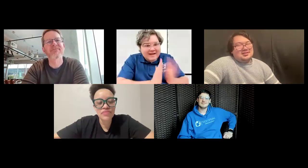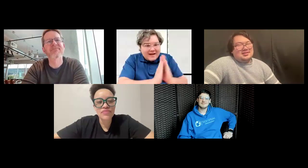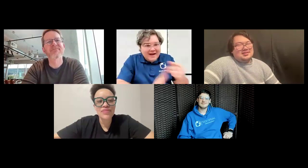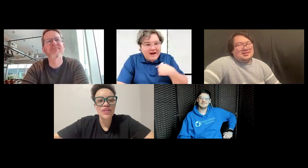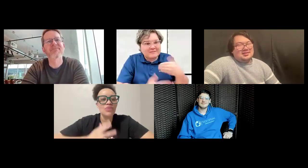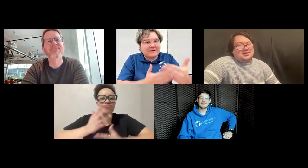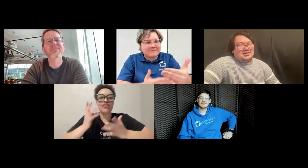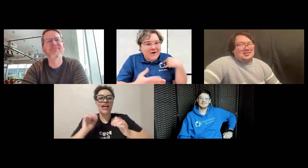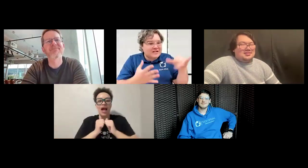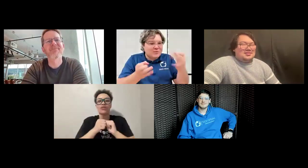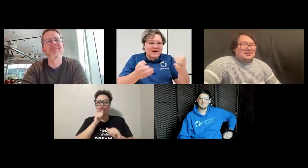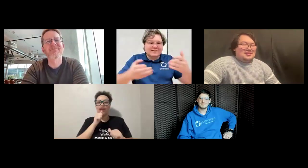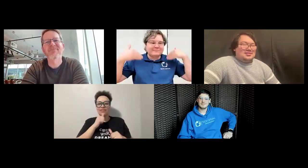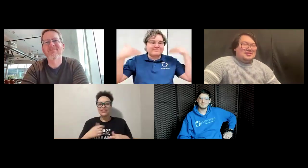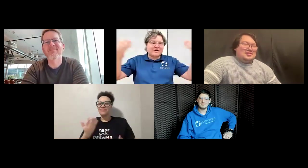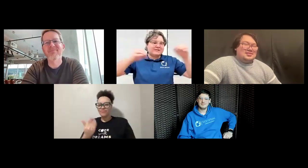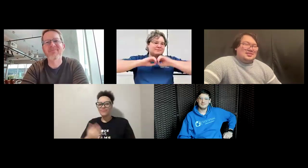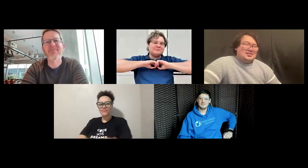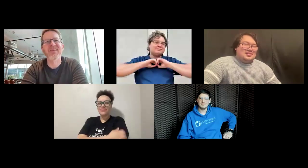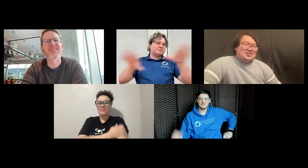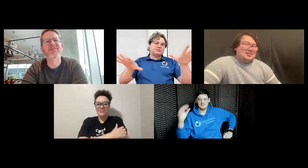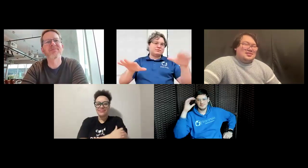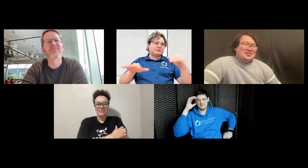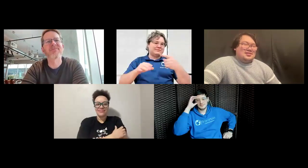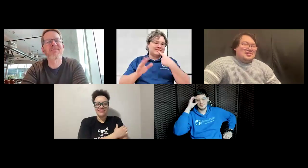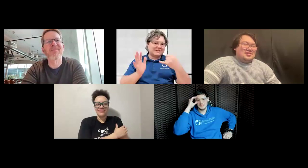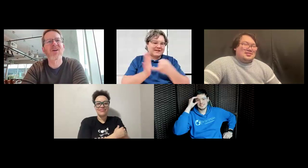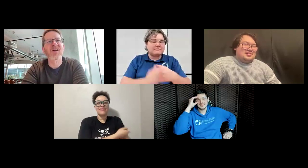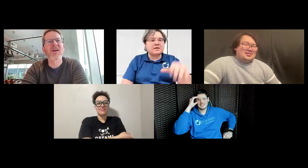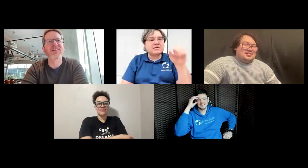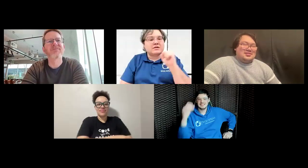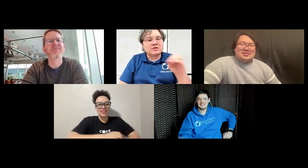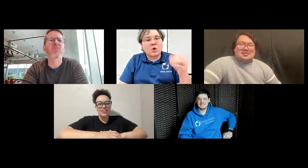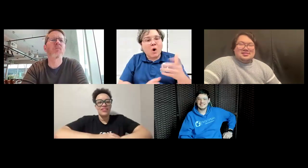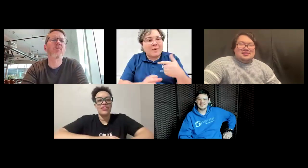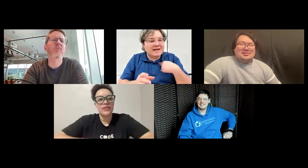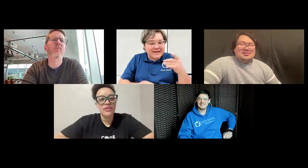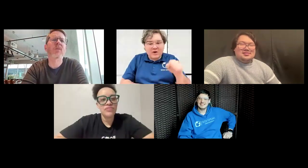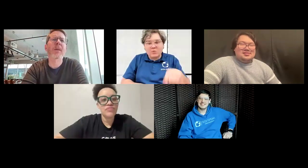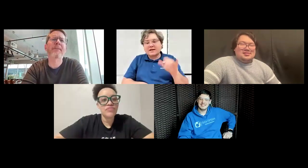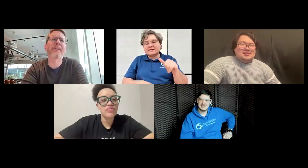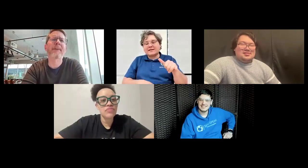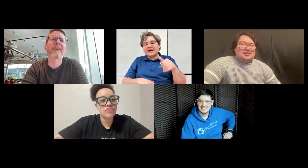up because that's another thing that people ask us over and over again. And so I think it's good to just say it.